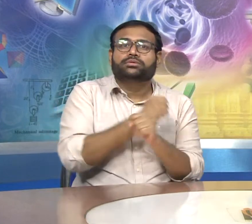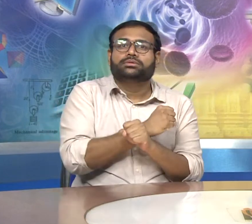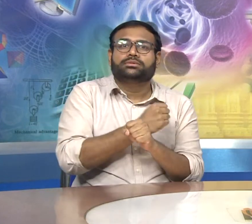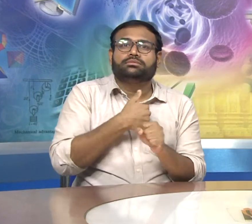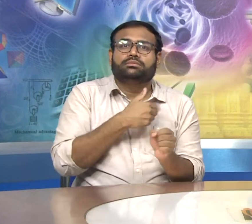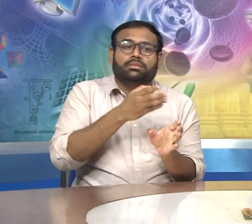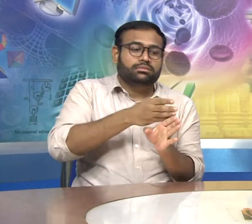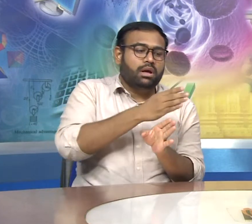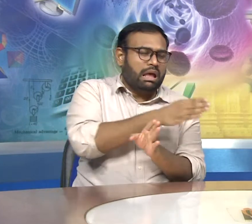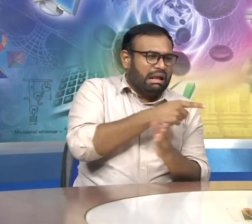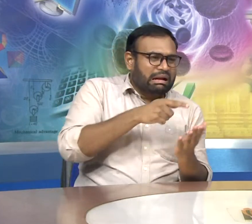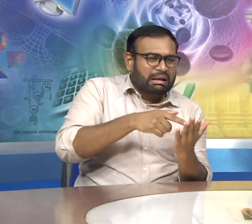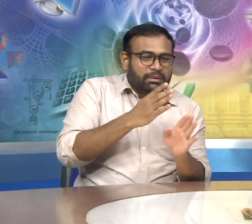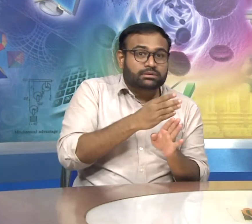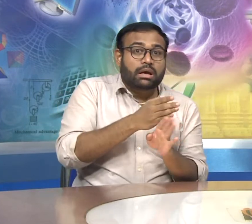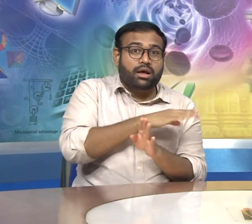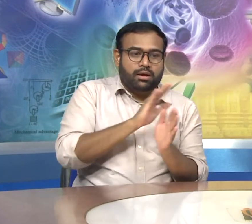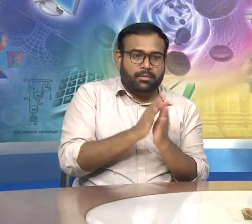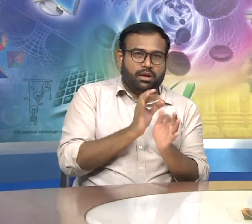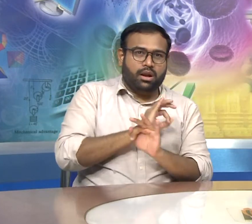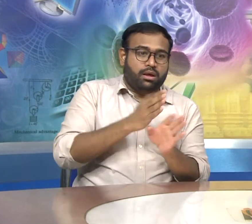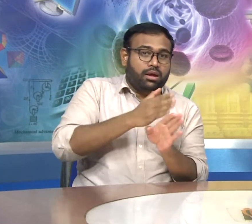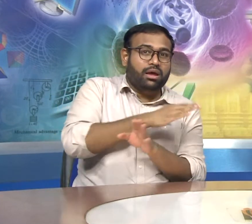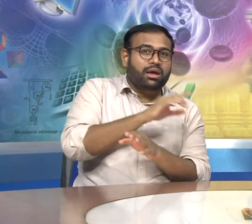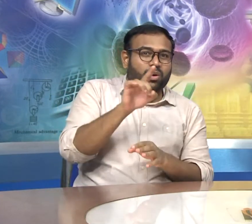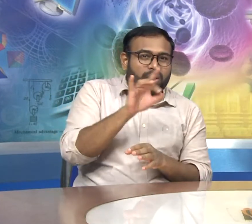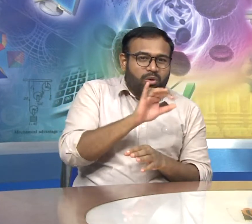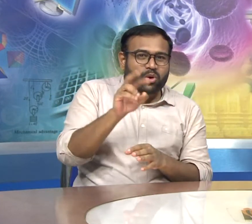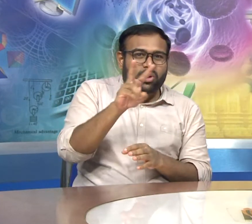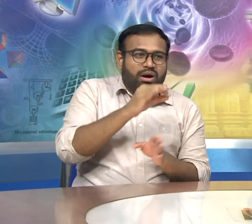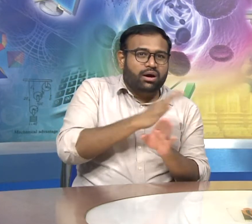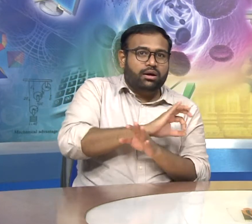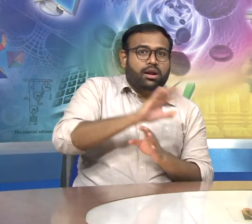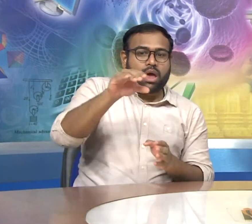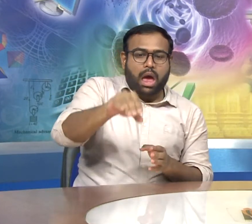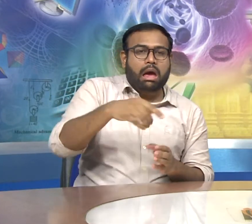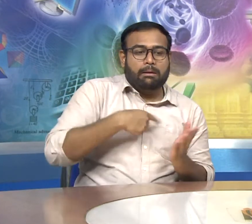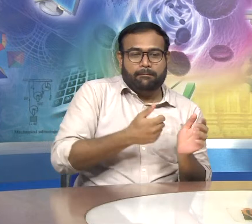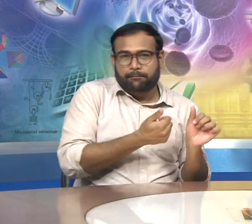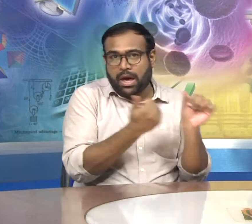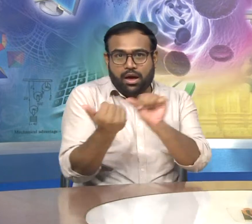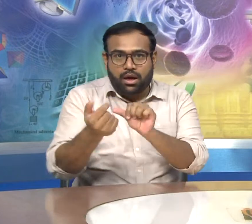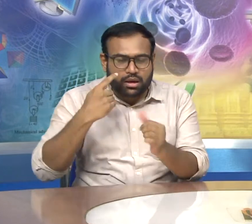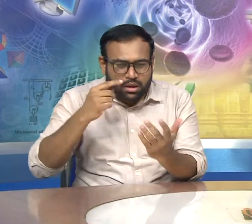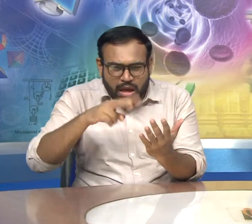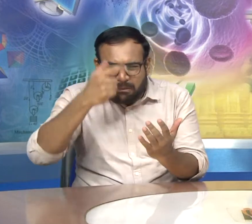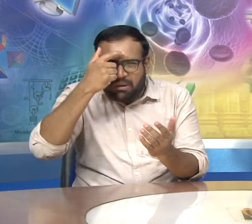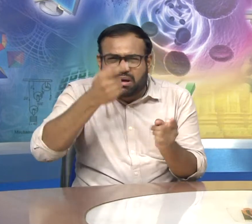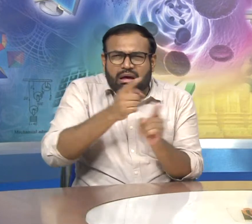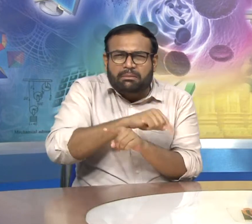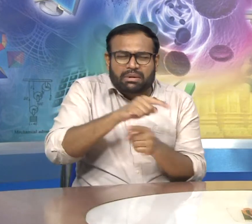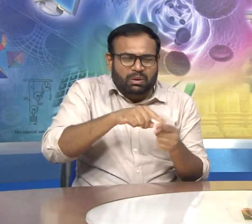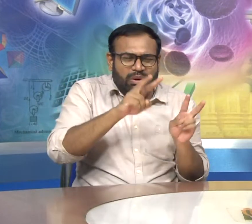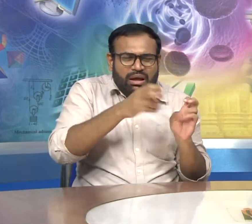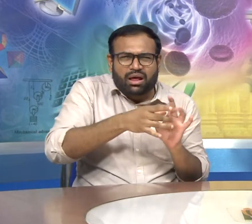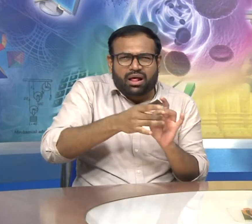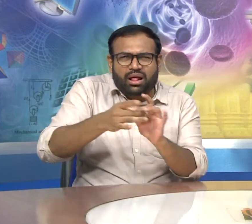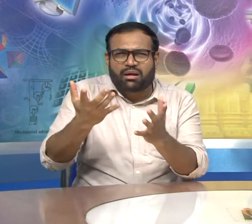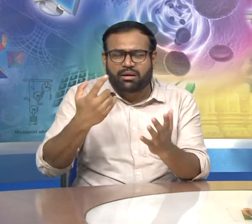conversant with a particular subject field requires an account of overall development of that subject